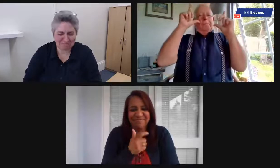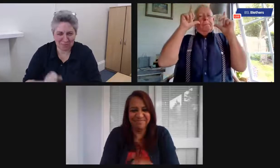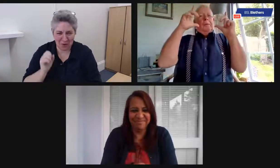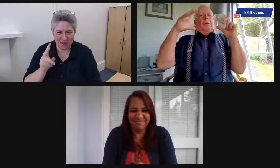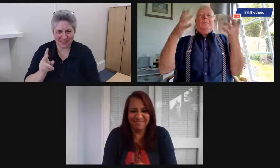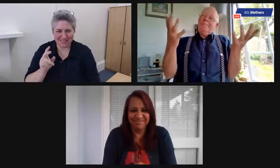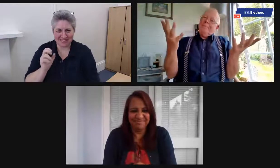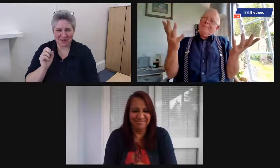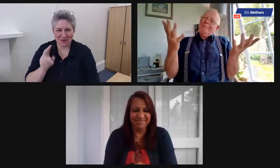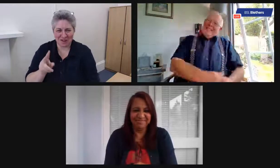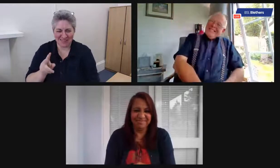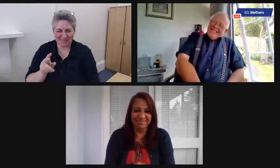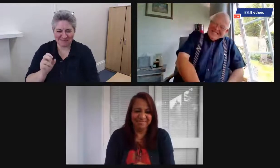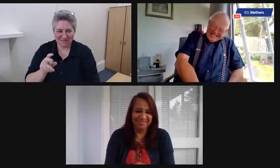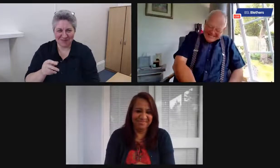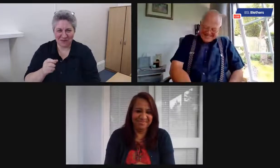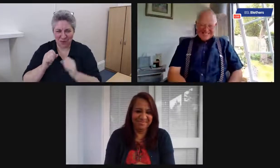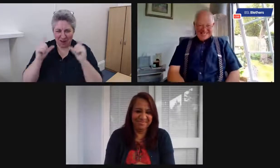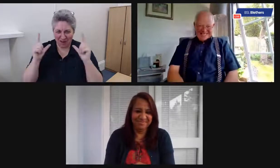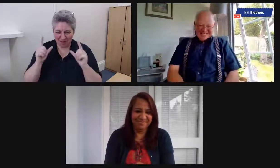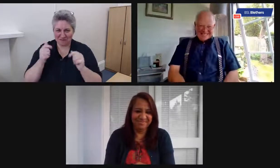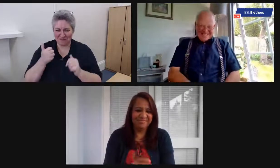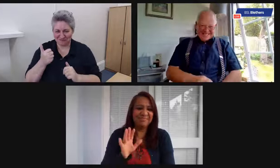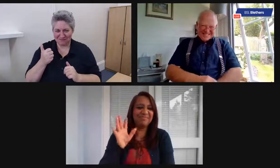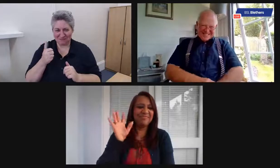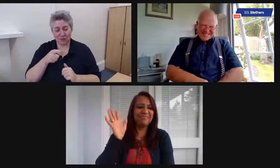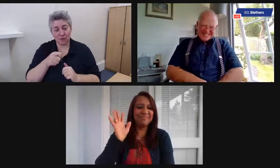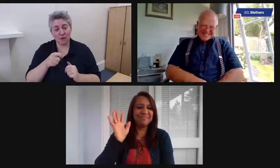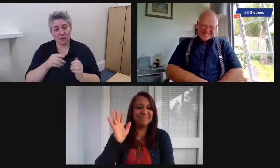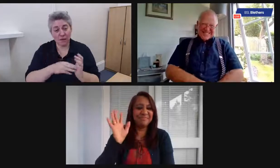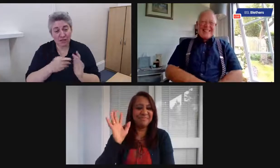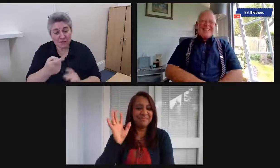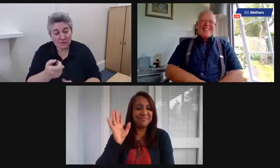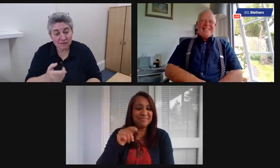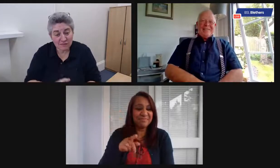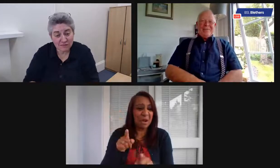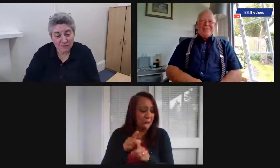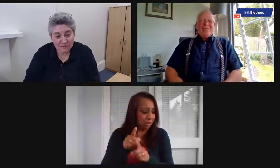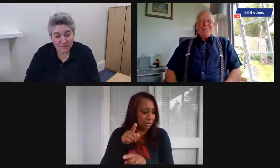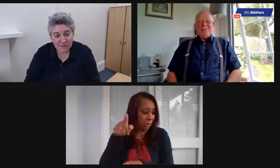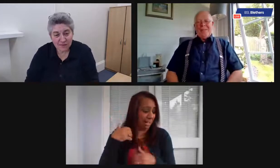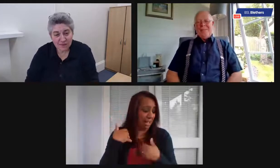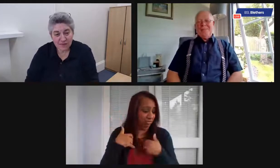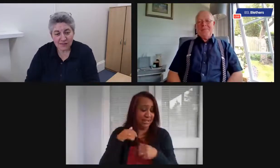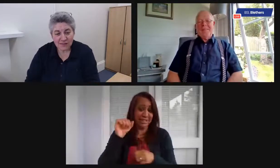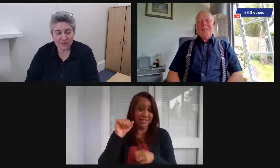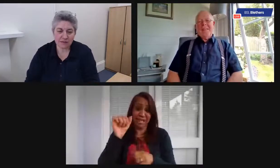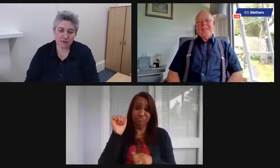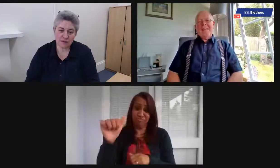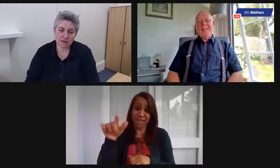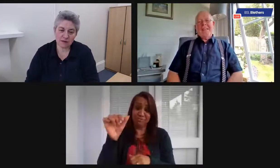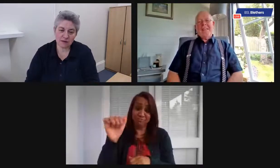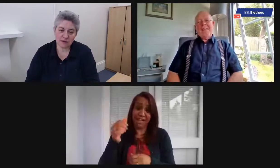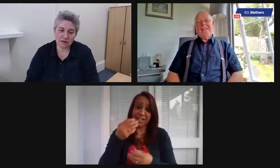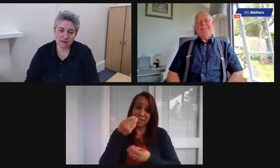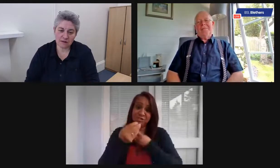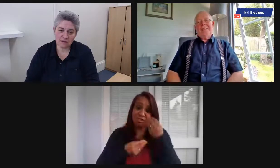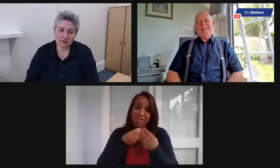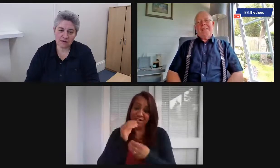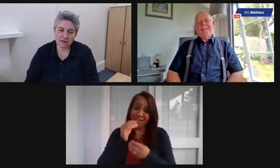I don't know whether they managed to defeat the Norwegians, but they certainly managed to wake up anyway. That's all I know of the story. Manjeet, what have you